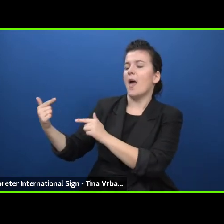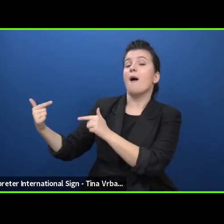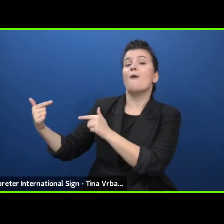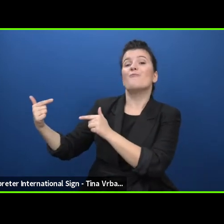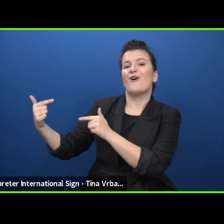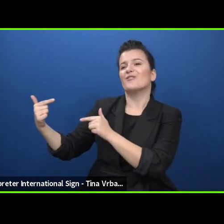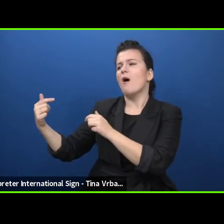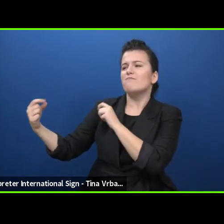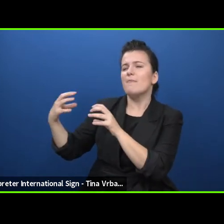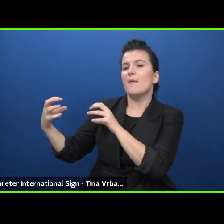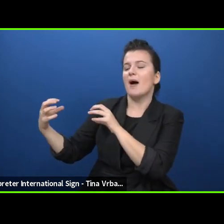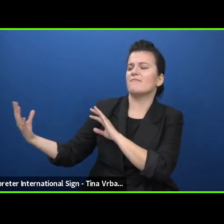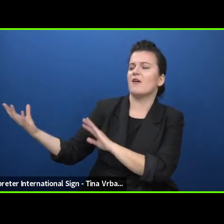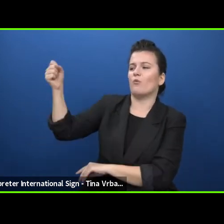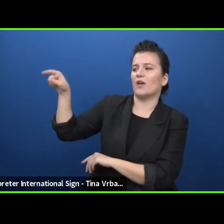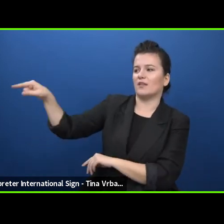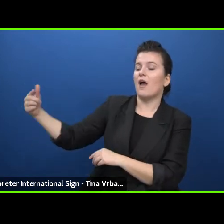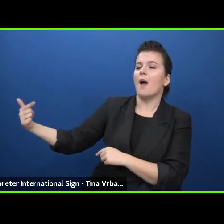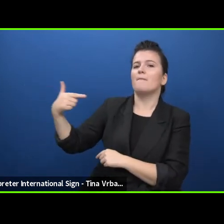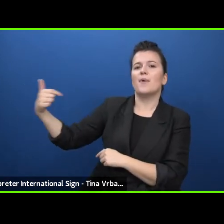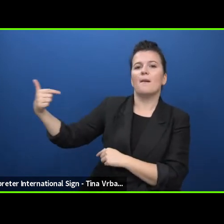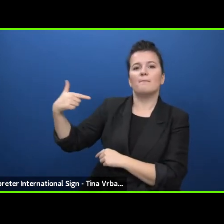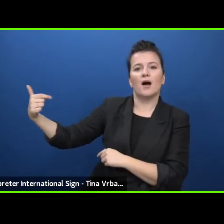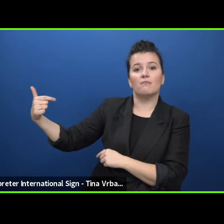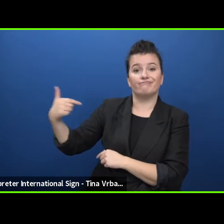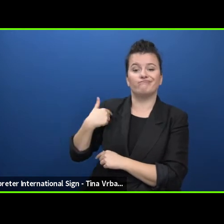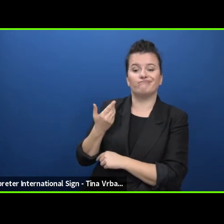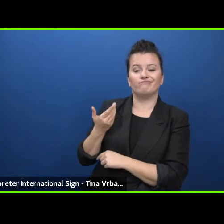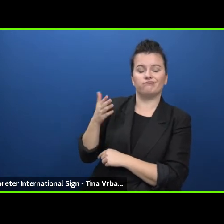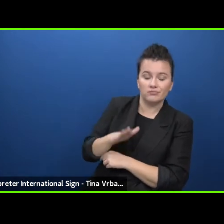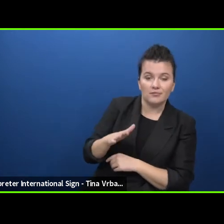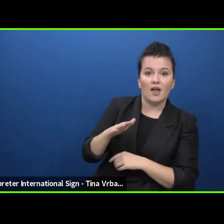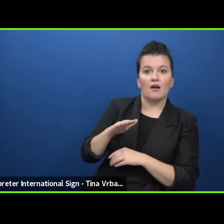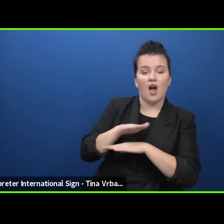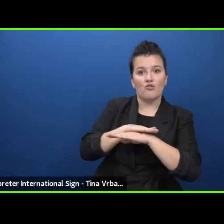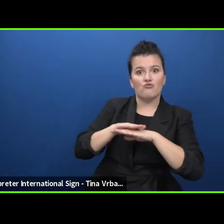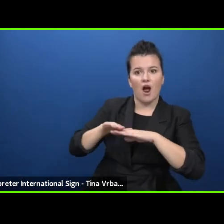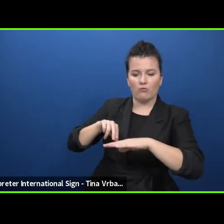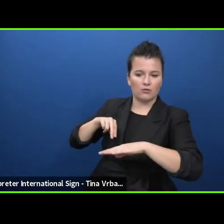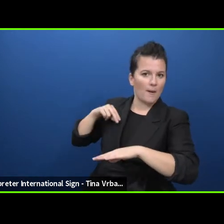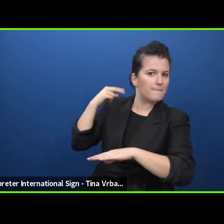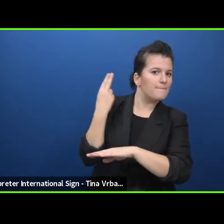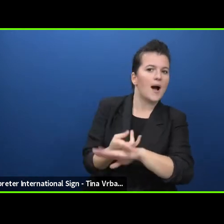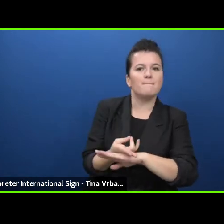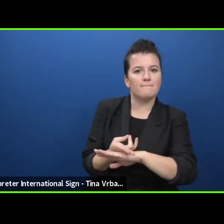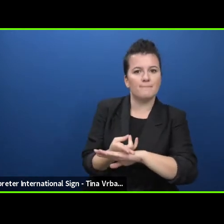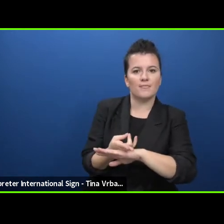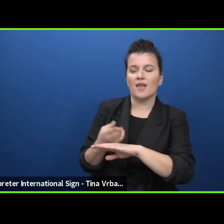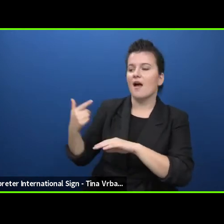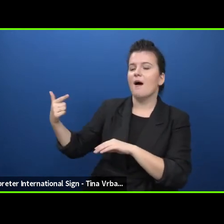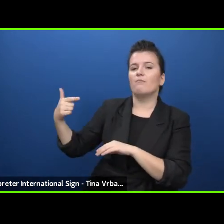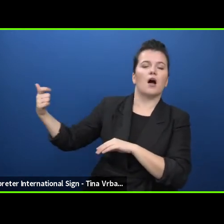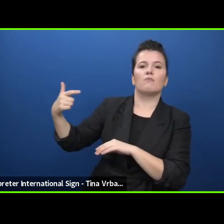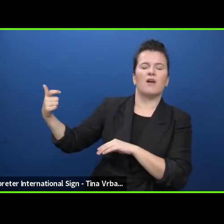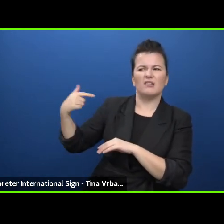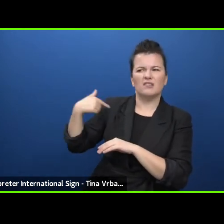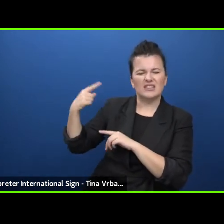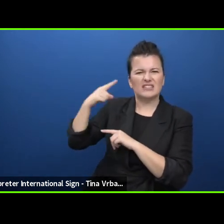down. Bang, bang, I hit the ground. Bang, bang, that awful sound.